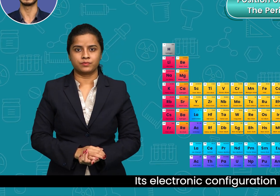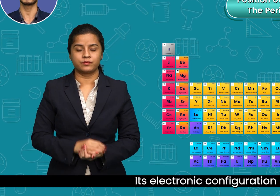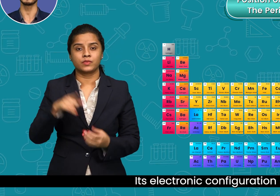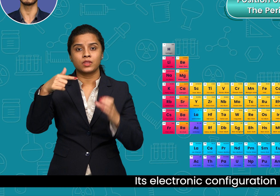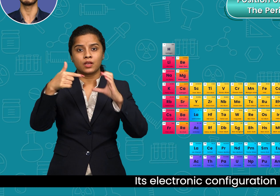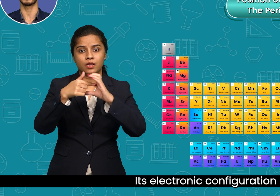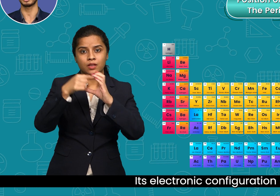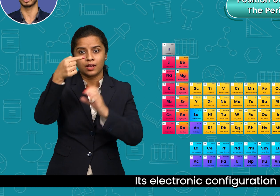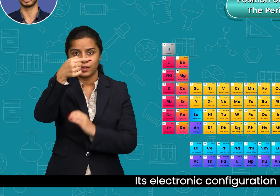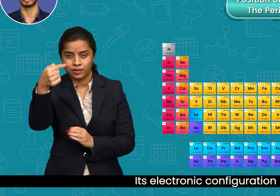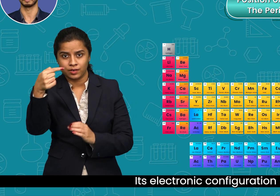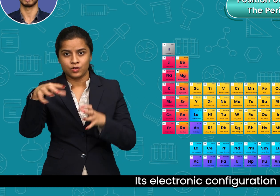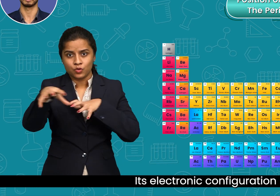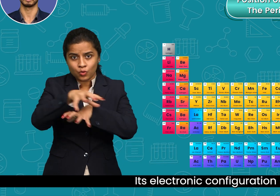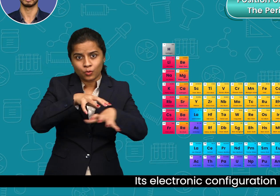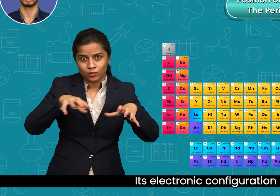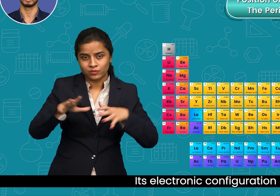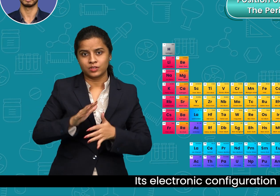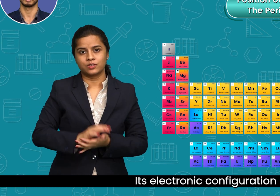Its electronic configuration